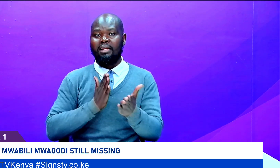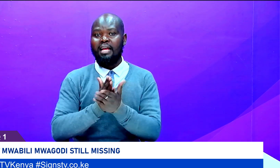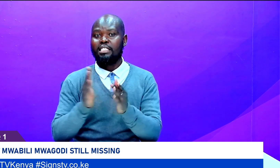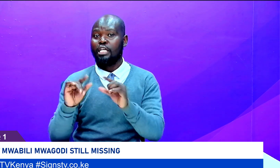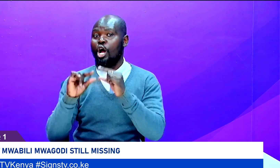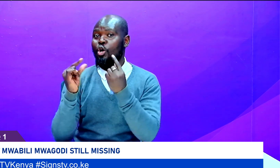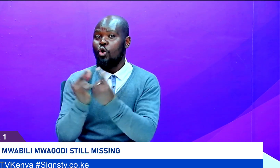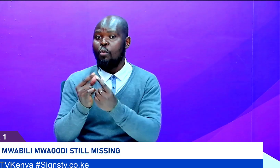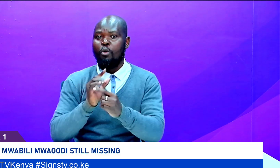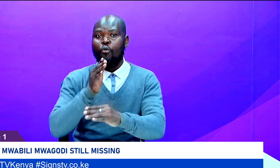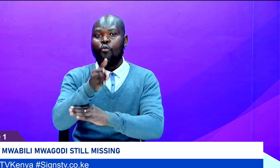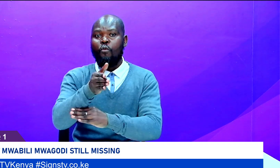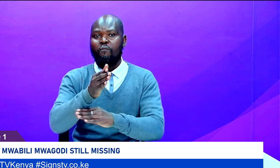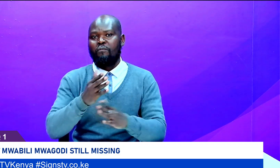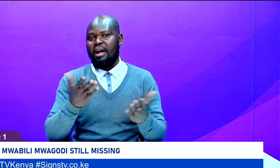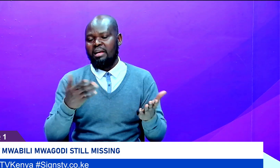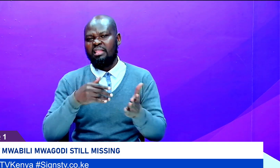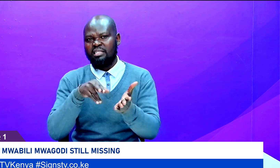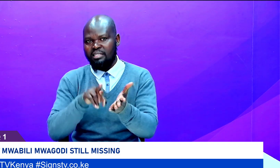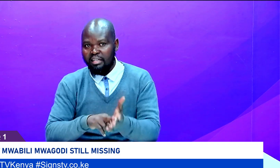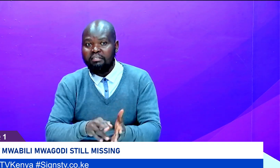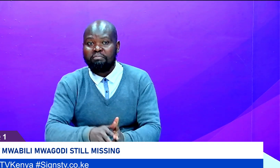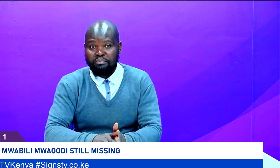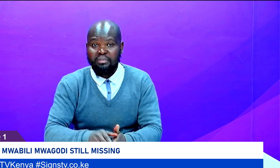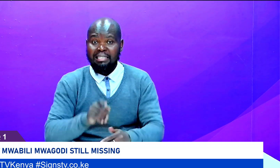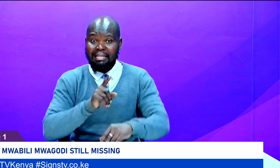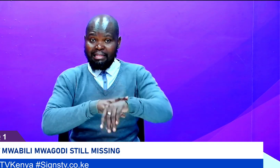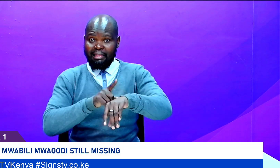rights groups across the region.